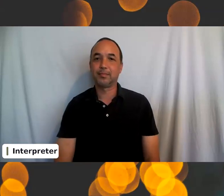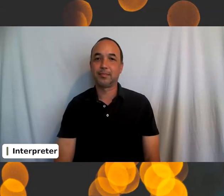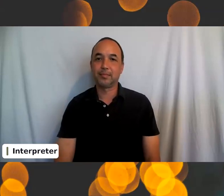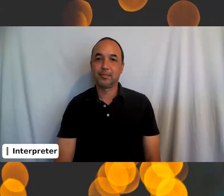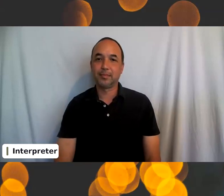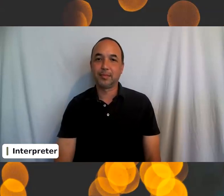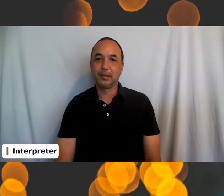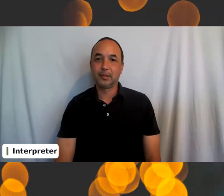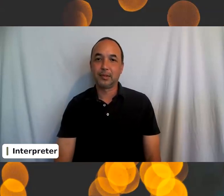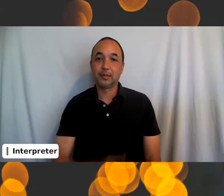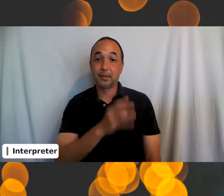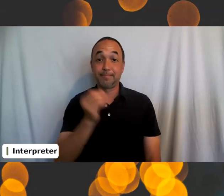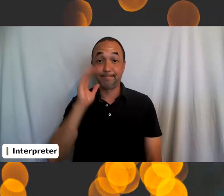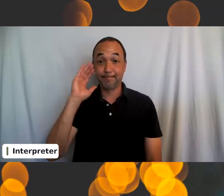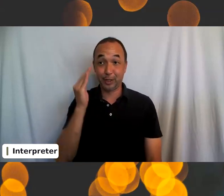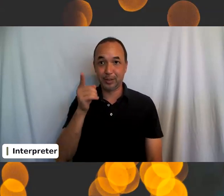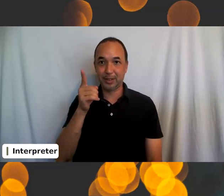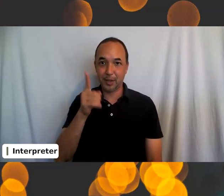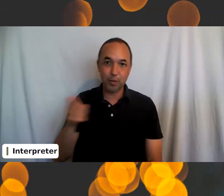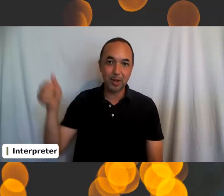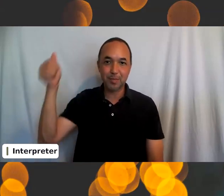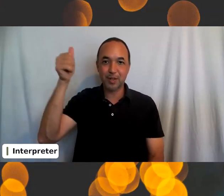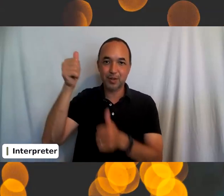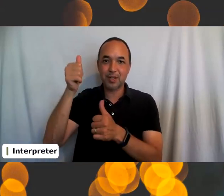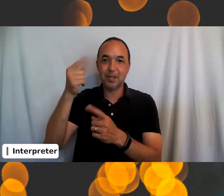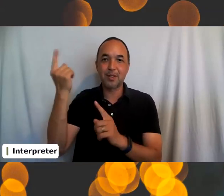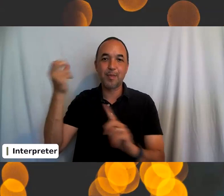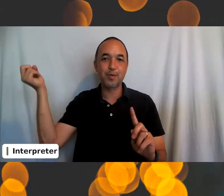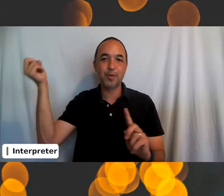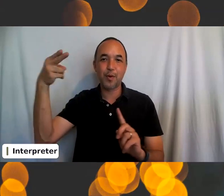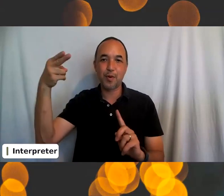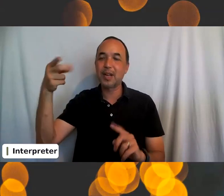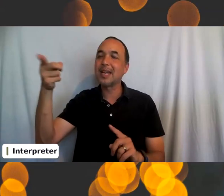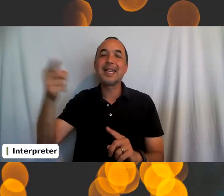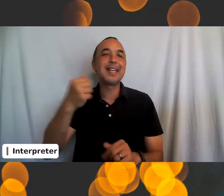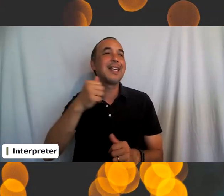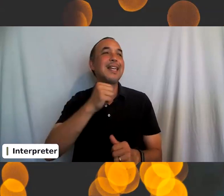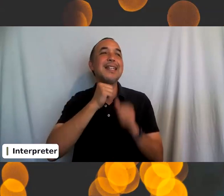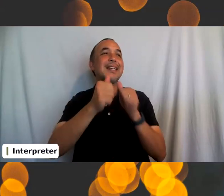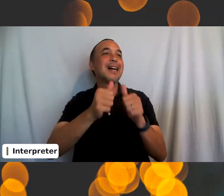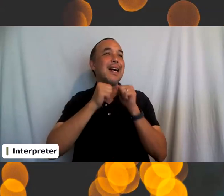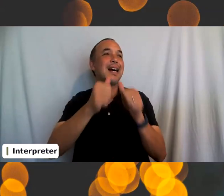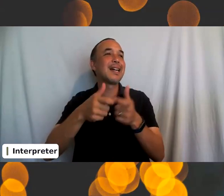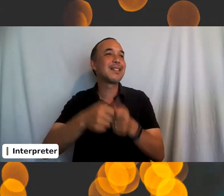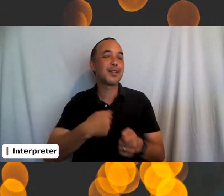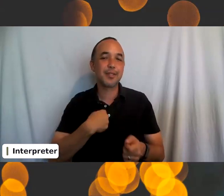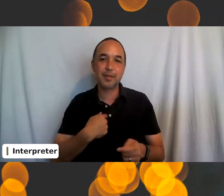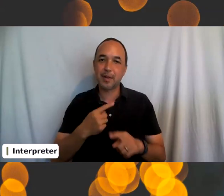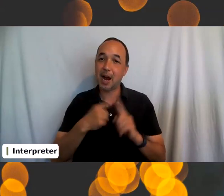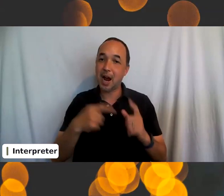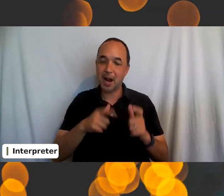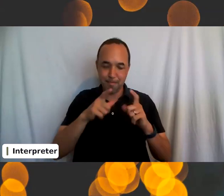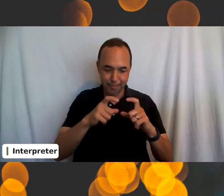And apparently he was upstairs and something got thrown in the bedroom. He denies this text to this day, but I have the receipts. I, of course, screenshotted